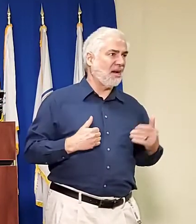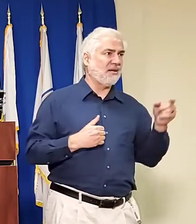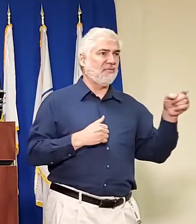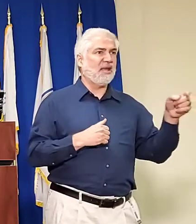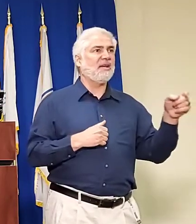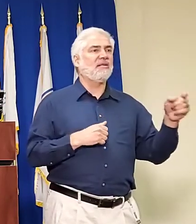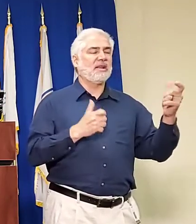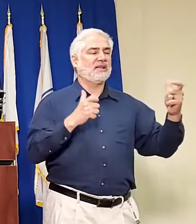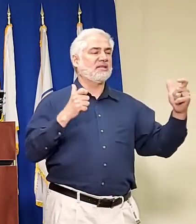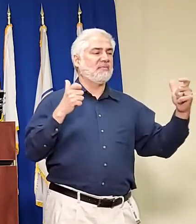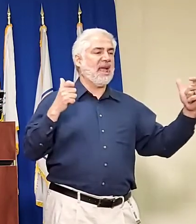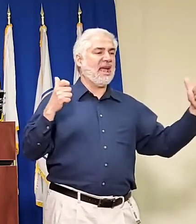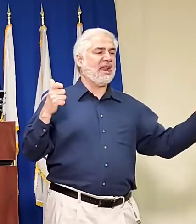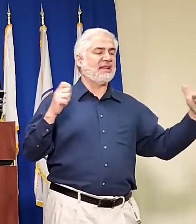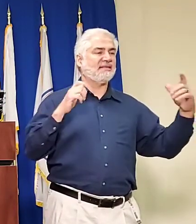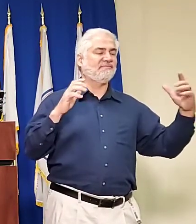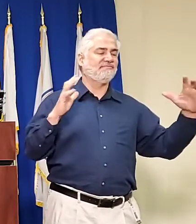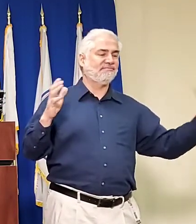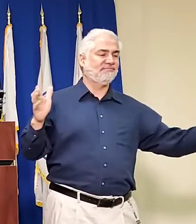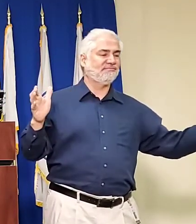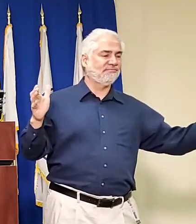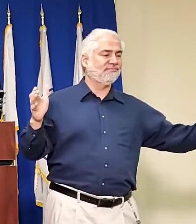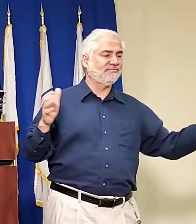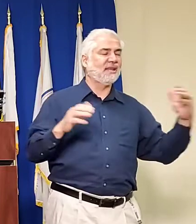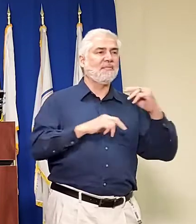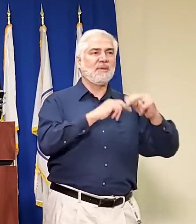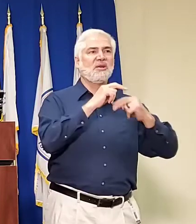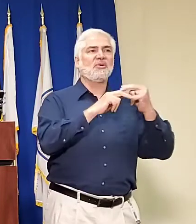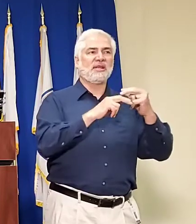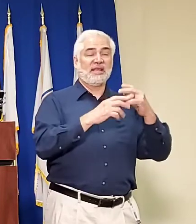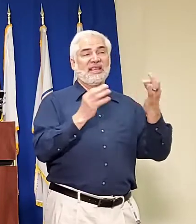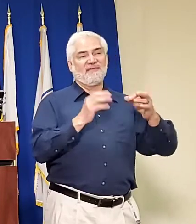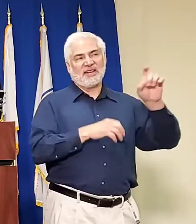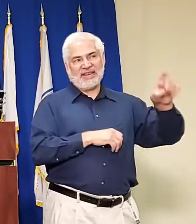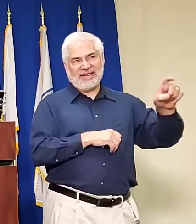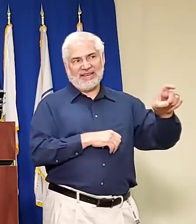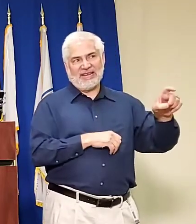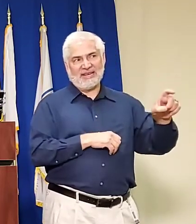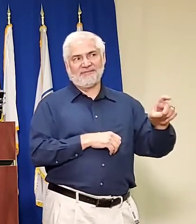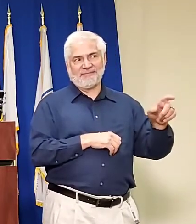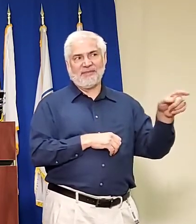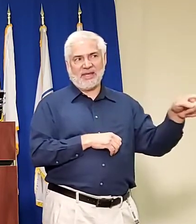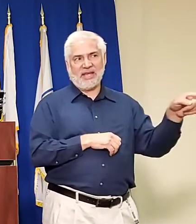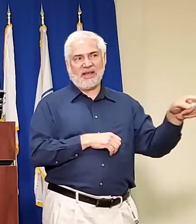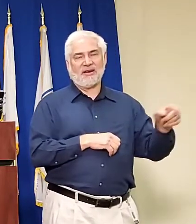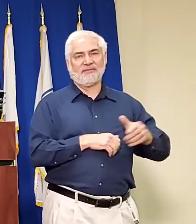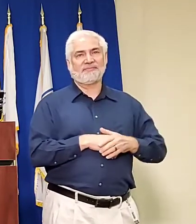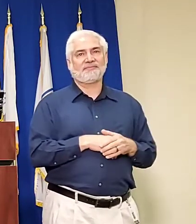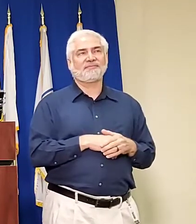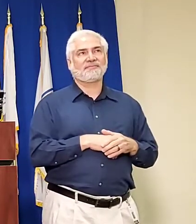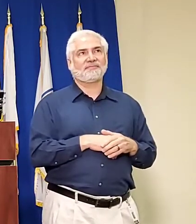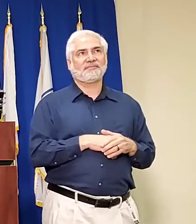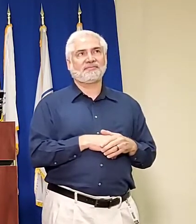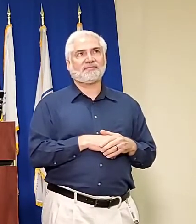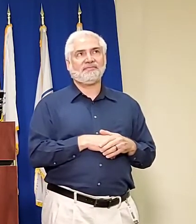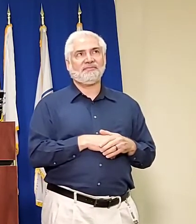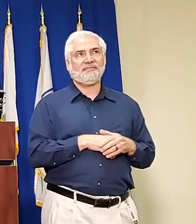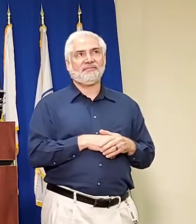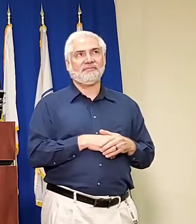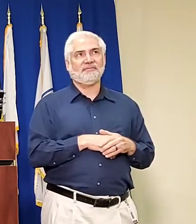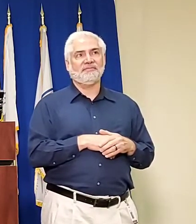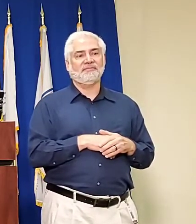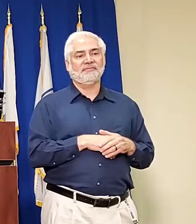on their facility in the event that there's a need for expanded facilities. Part of the role of the